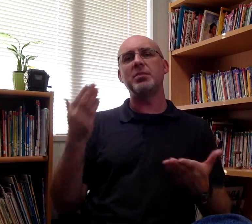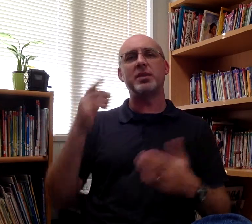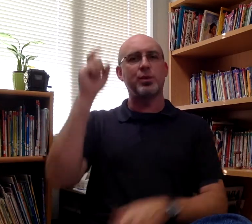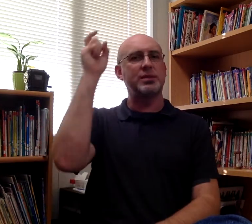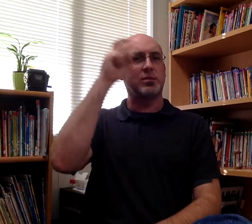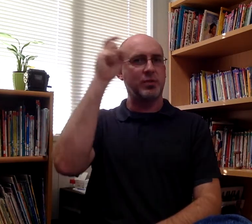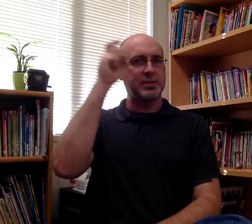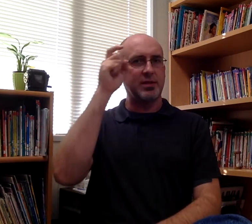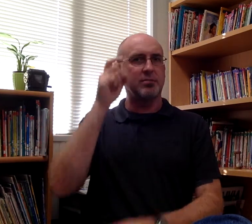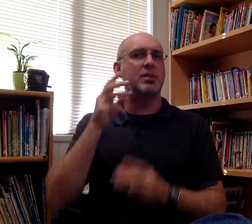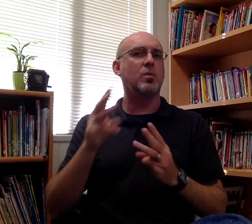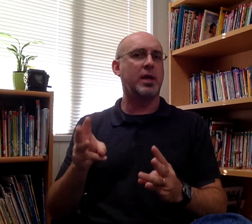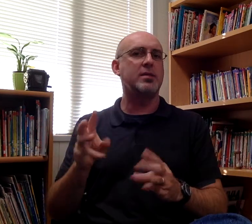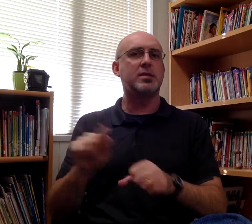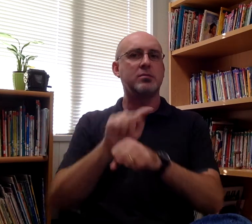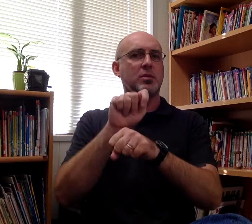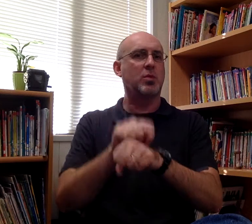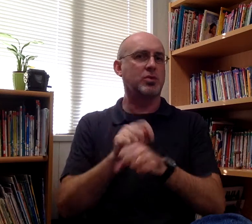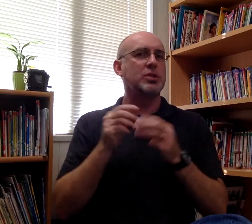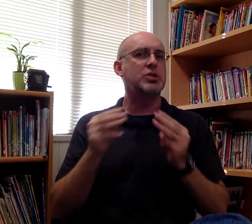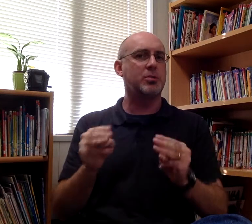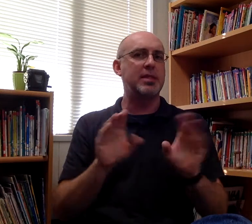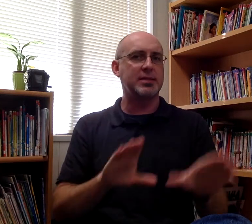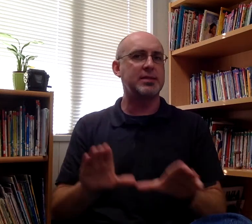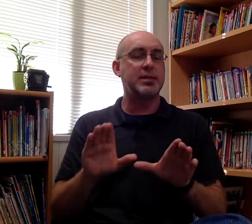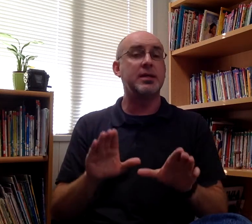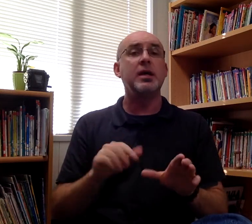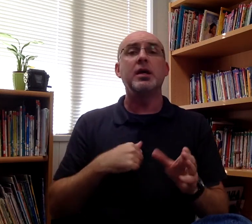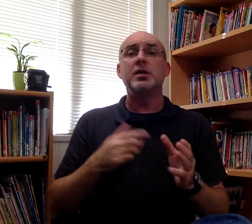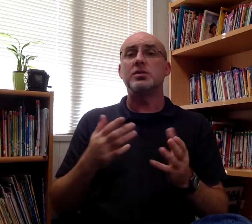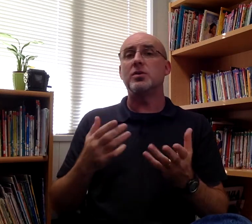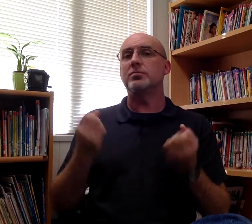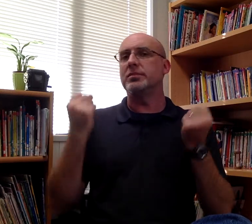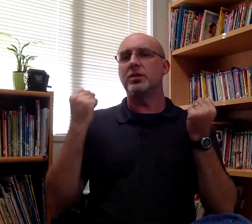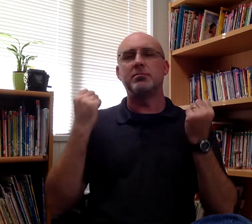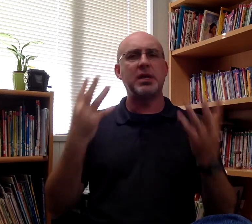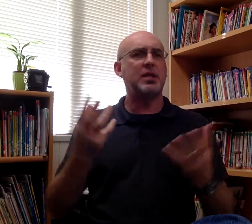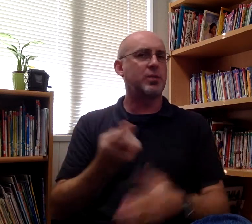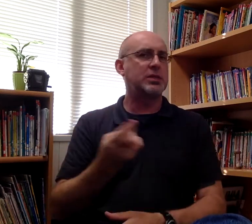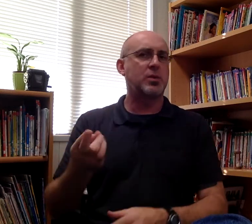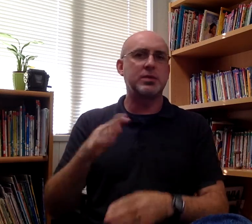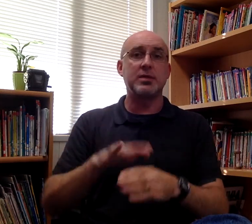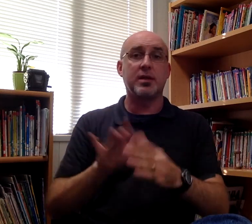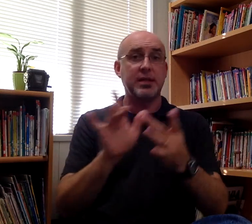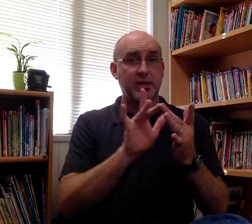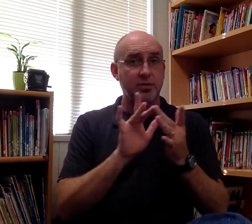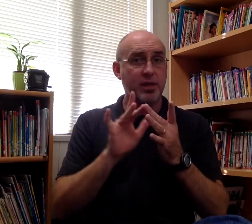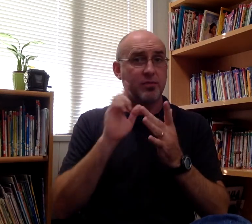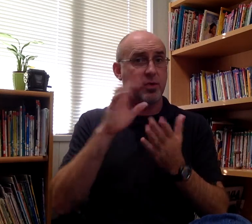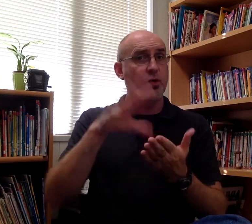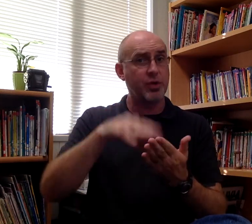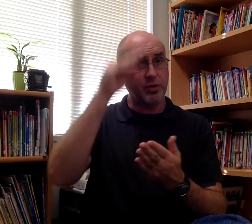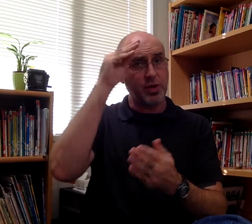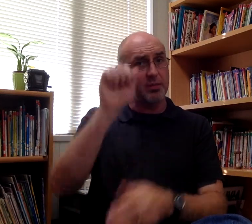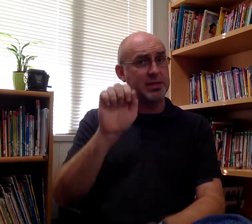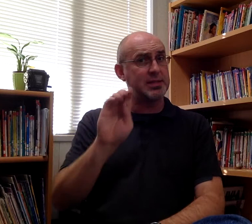there was some wisdom in the way that the more traditional methods did. So there are many resources on the internet for learning your